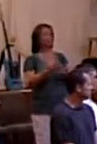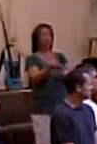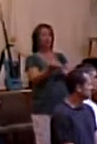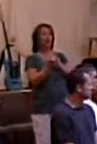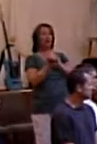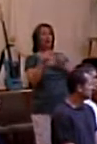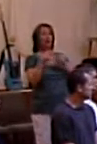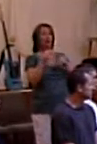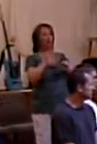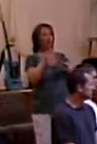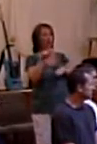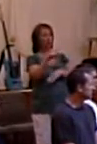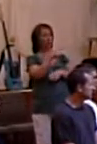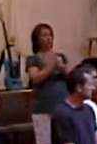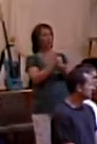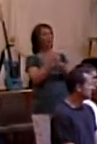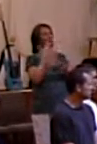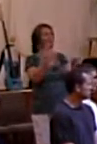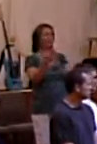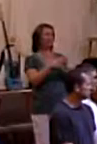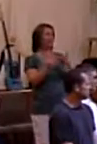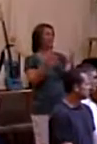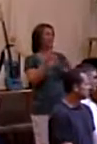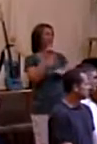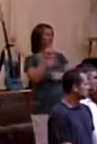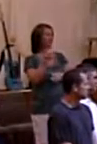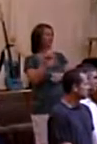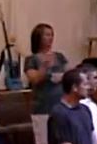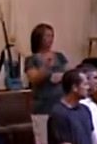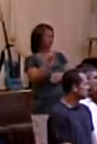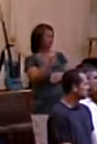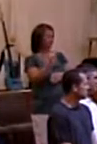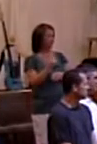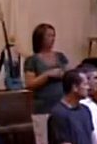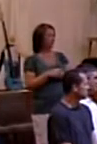call on you. Thank you so much. Thank you, deacons. And